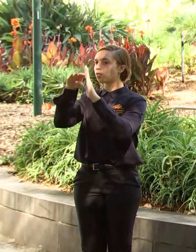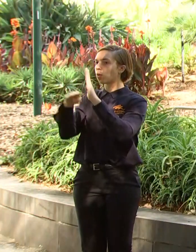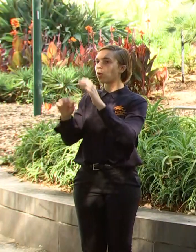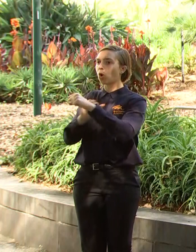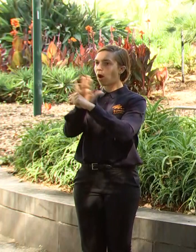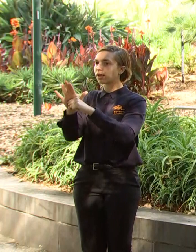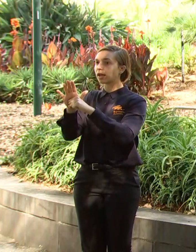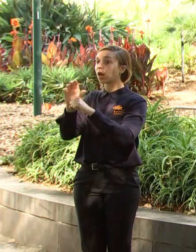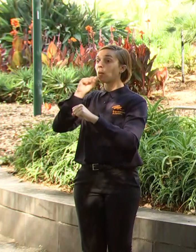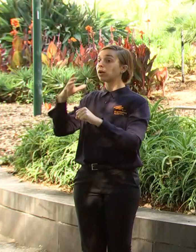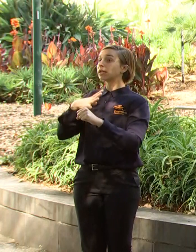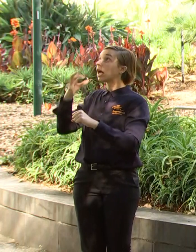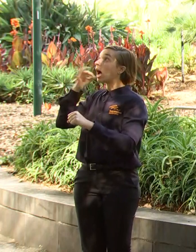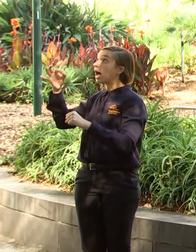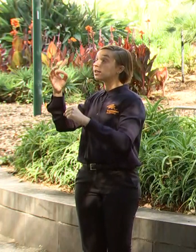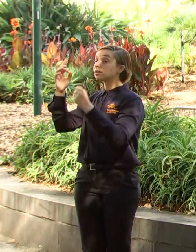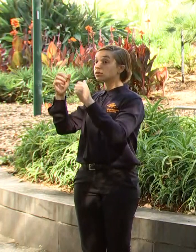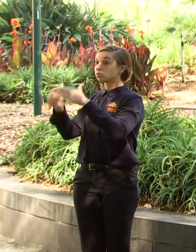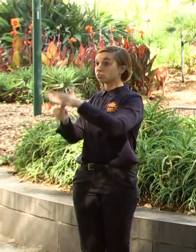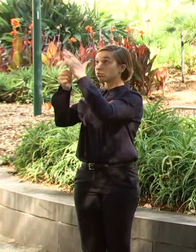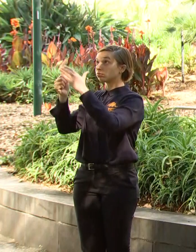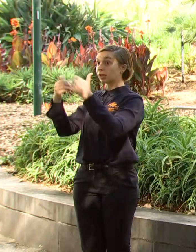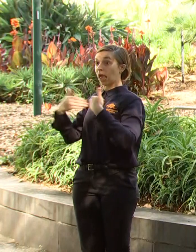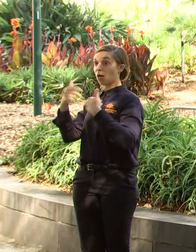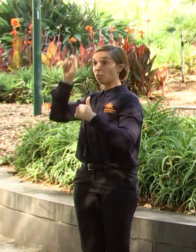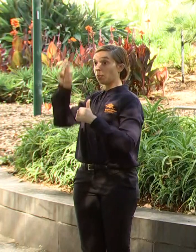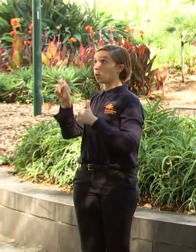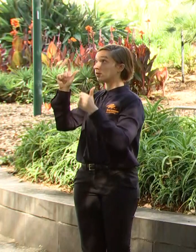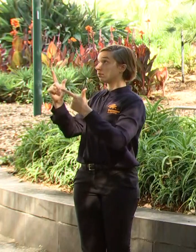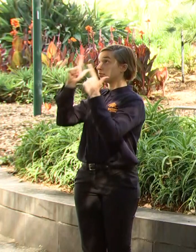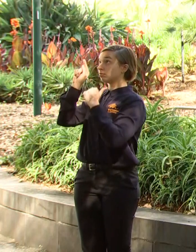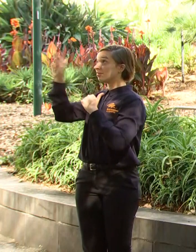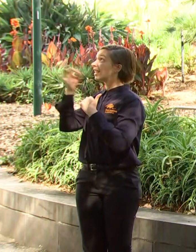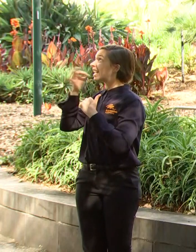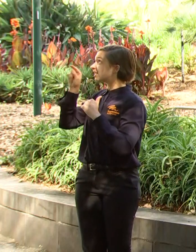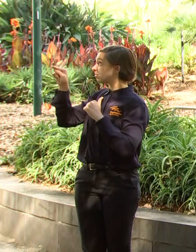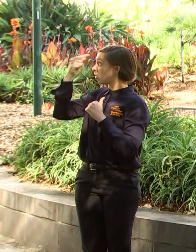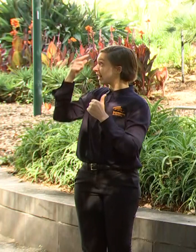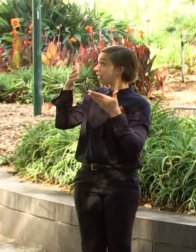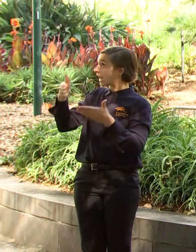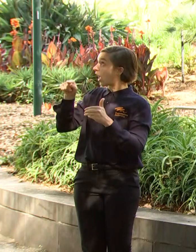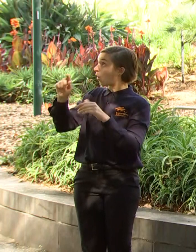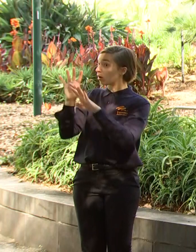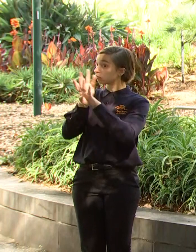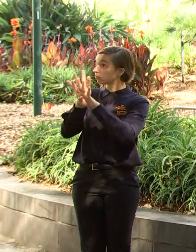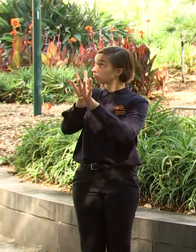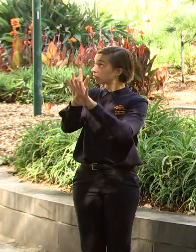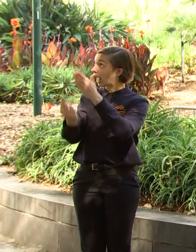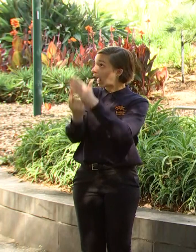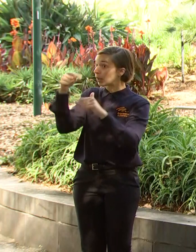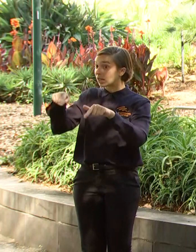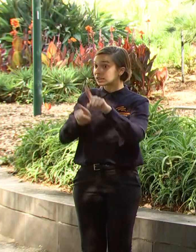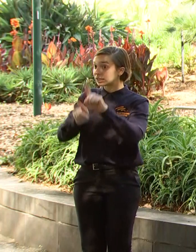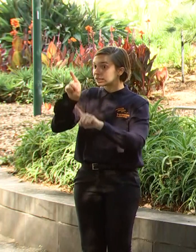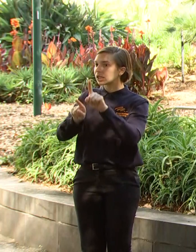done safely. Just on the issue and the obvious point of comparison, there's no parade this year for Australia Day because it's not a seated